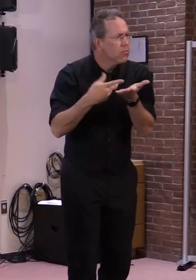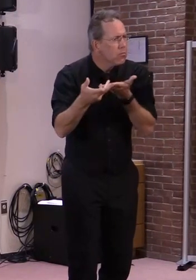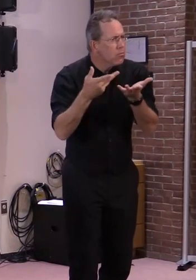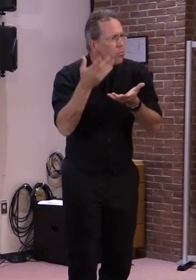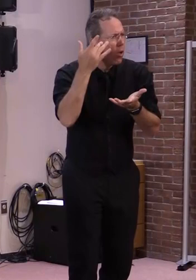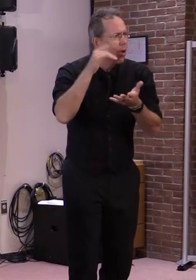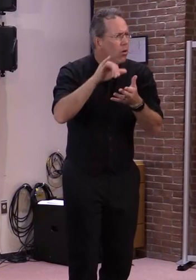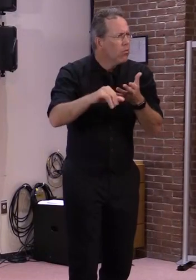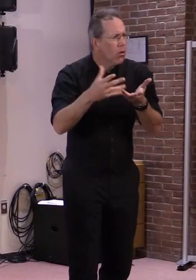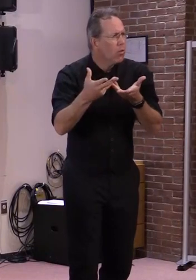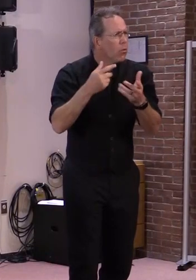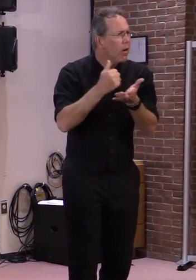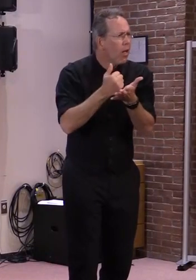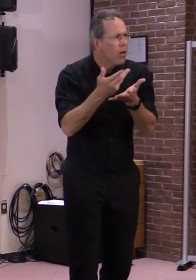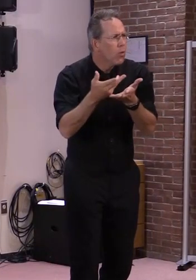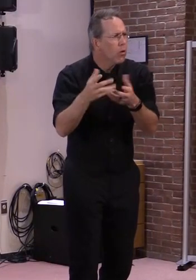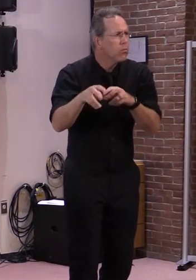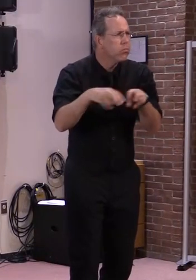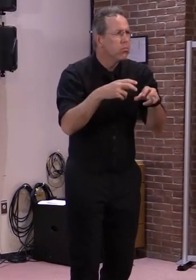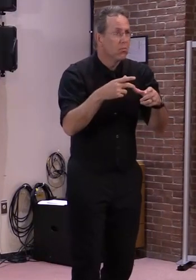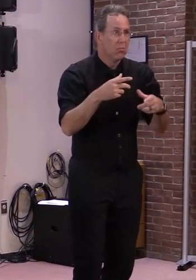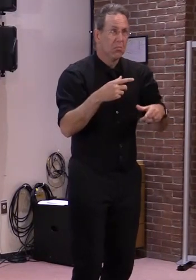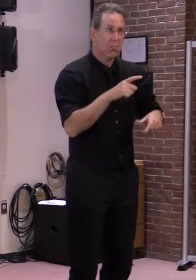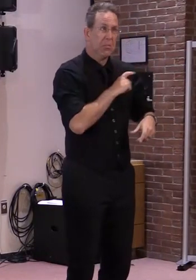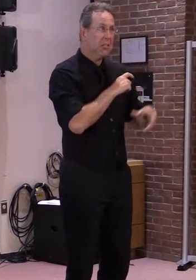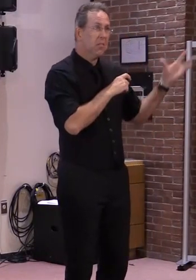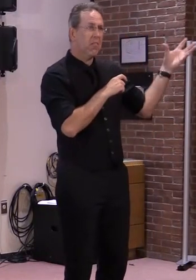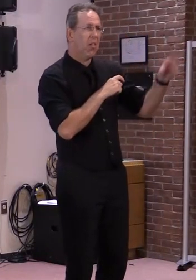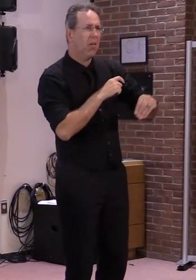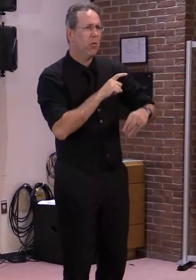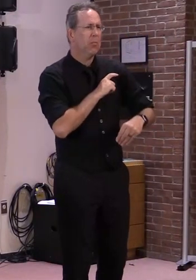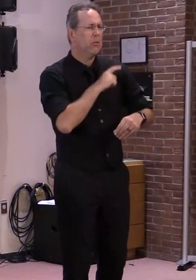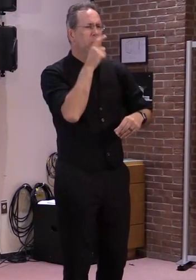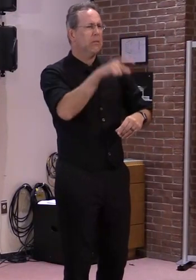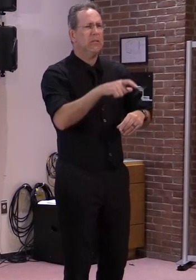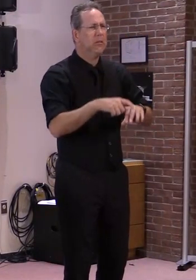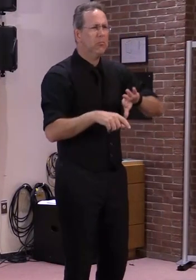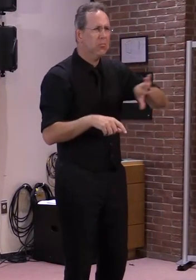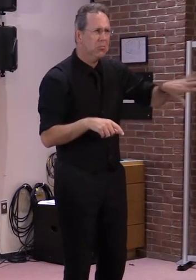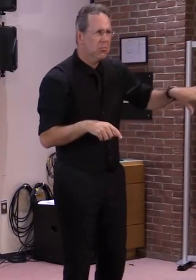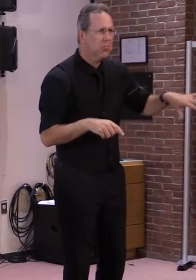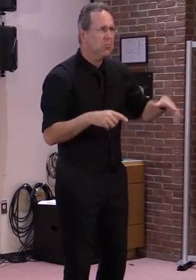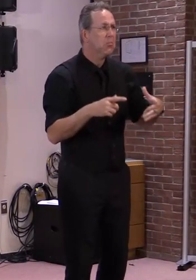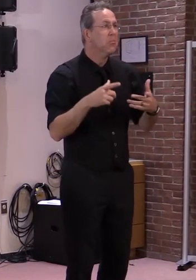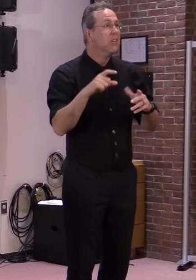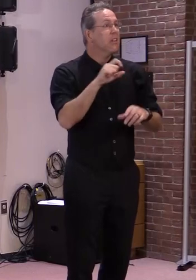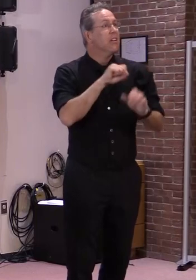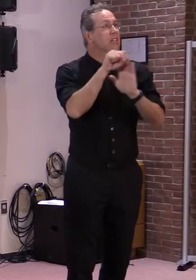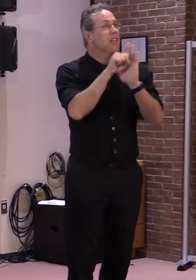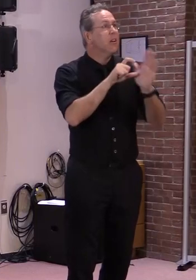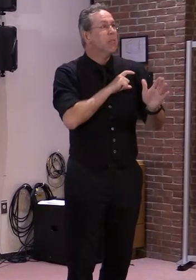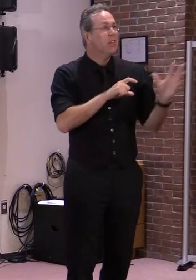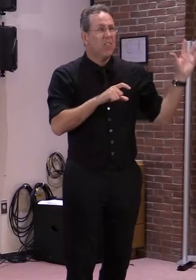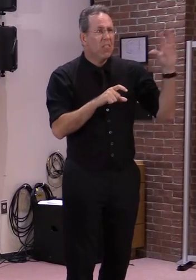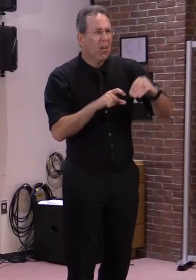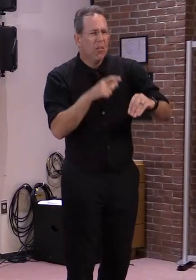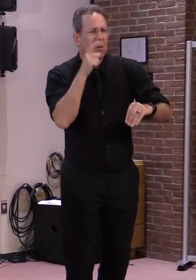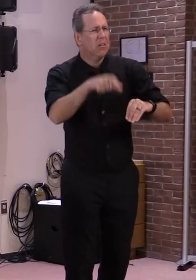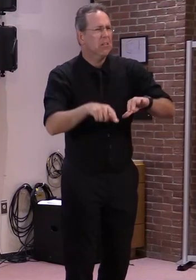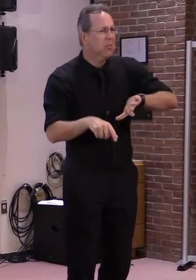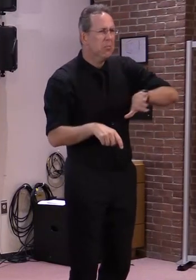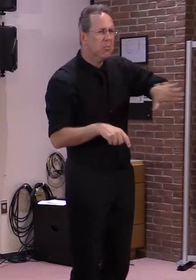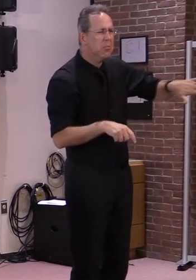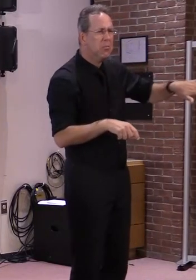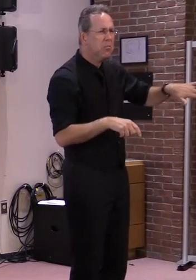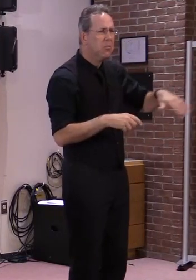notified local police departments, and we haven't notified the state police. We hope we can resolve any of those